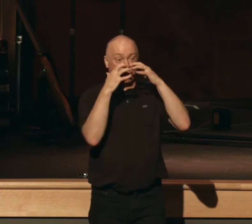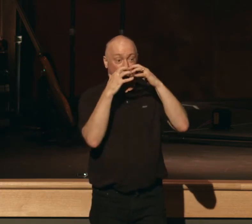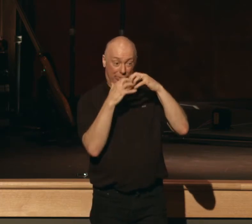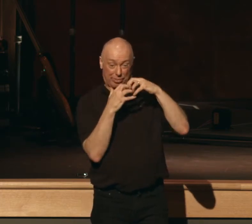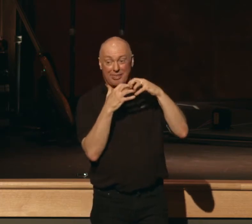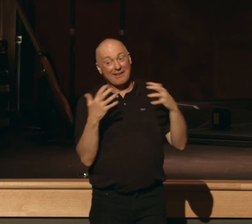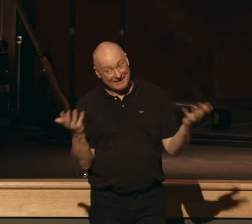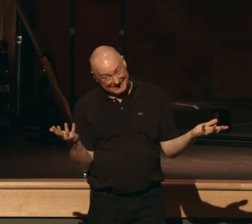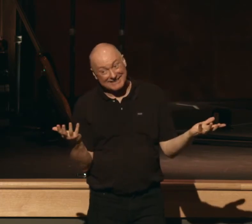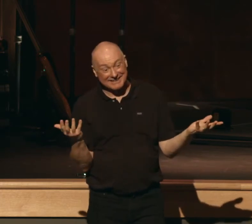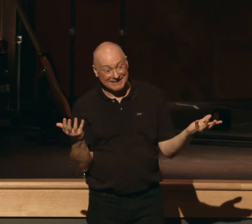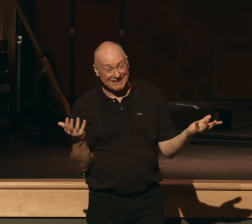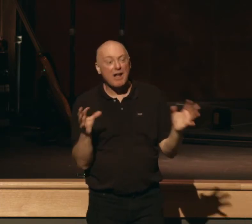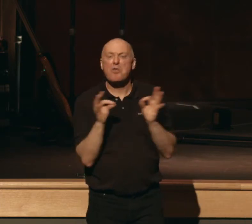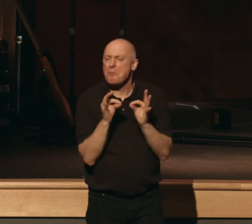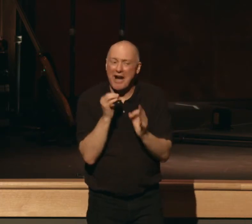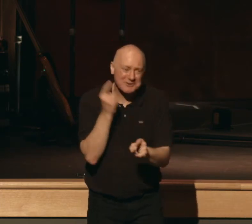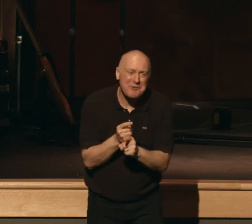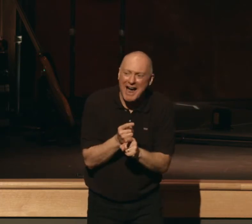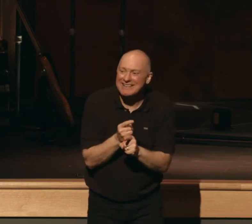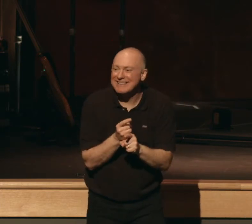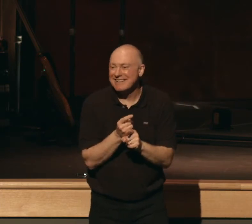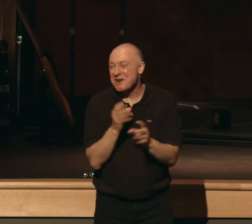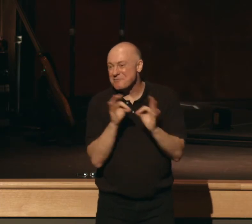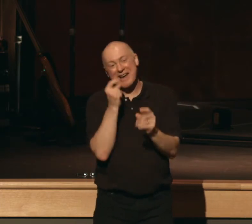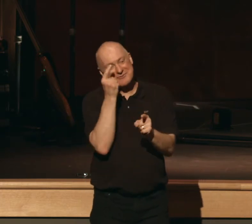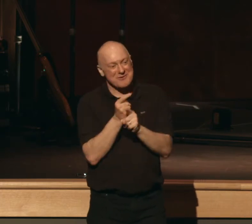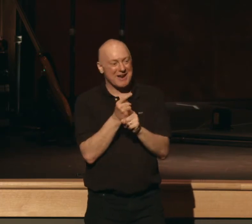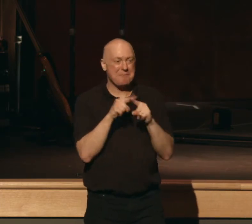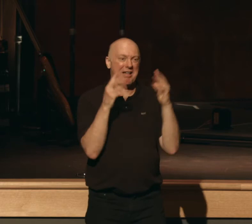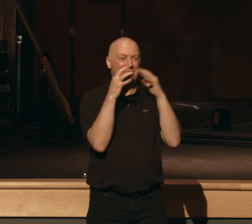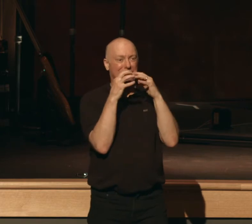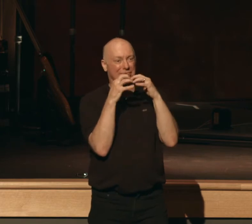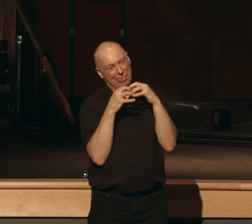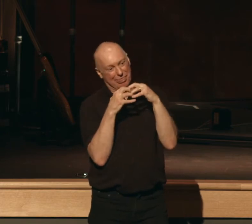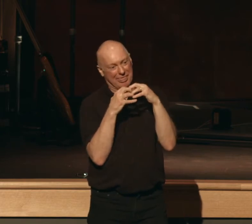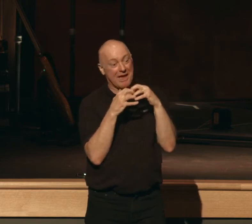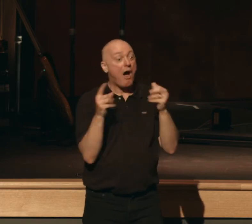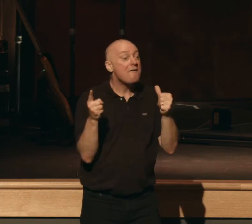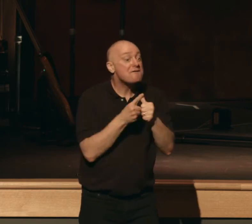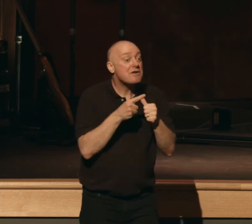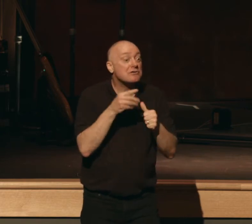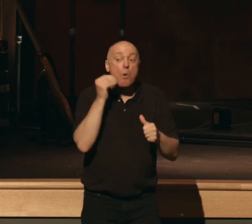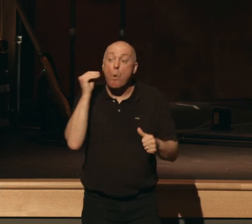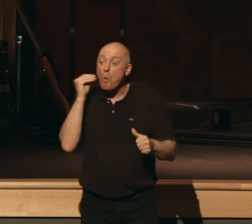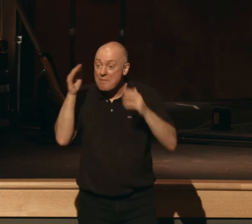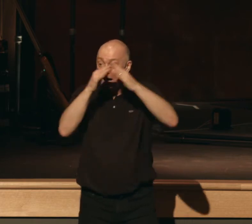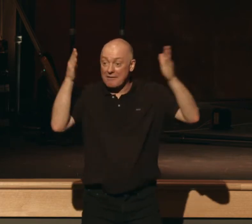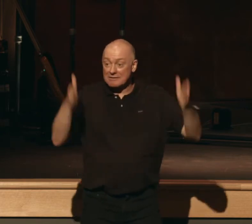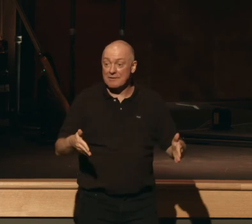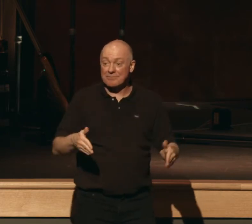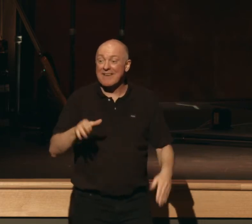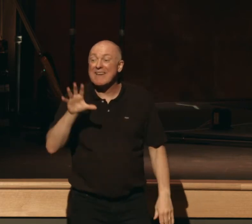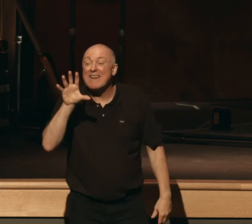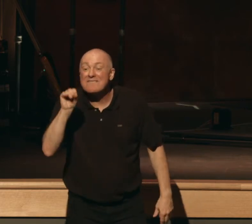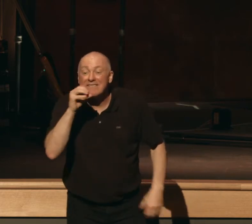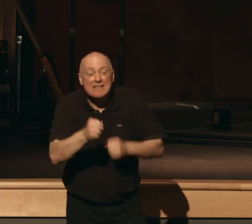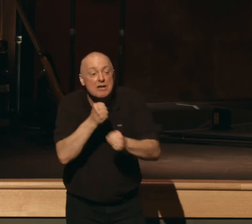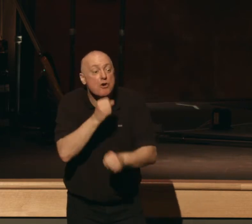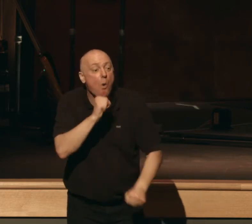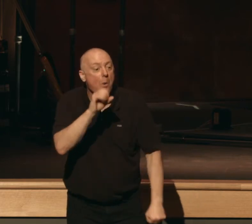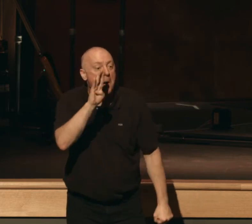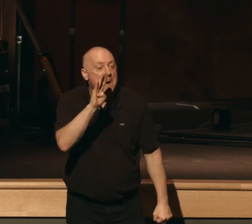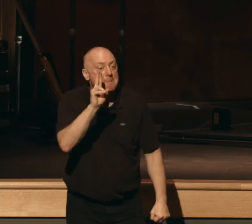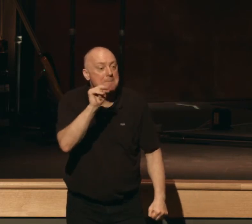okay, just to say the least, but the price was right. The price is right, and so we got it. And so our first home was a 50-year-old